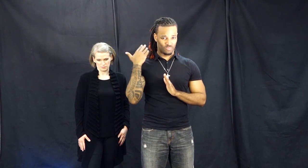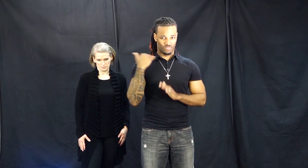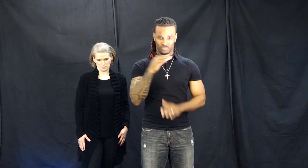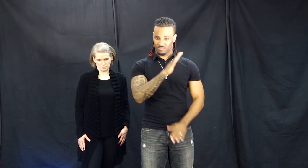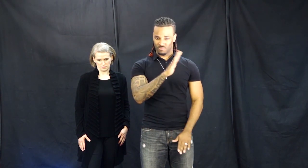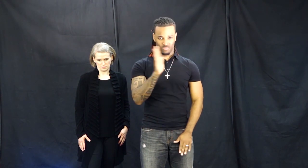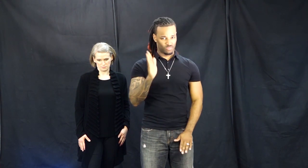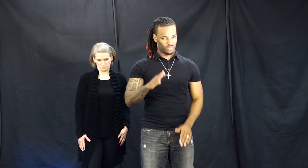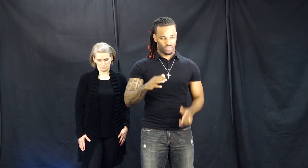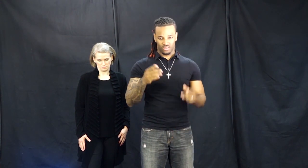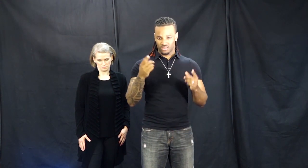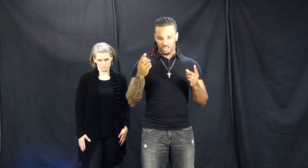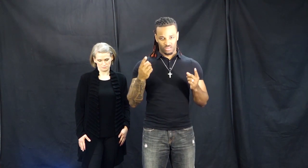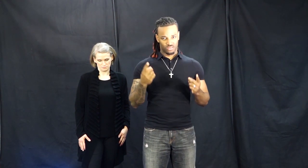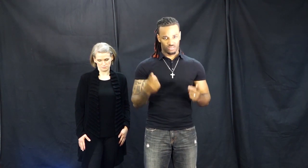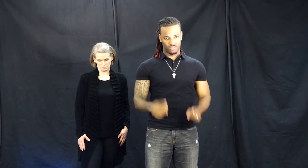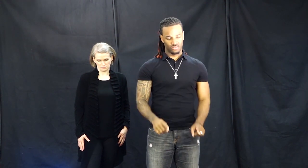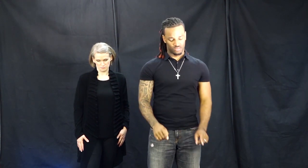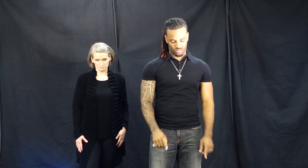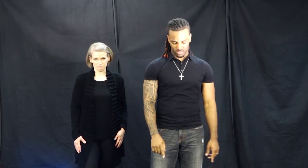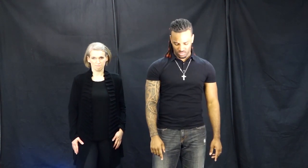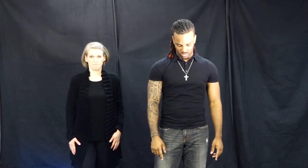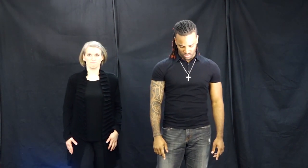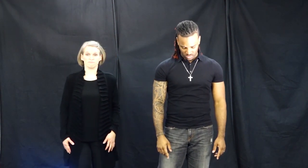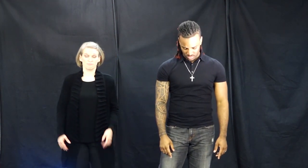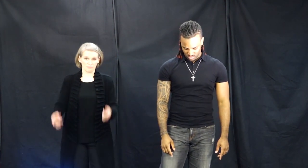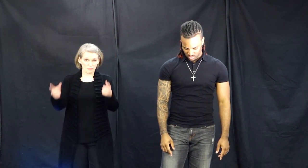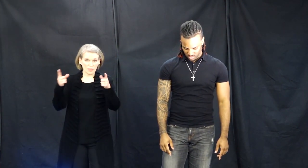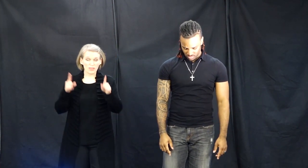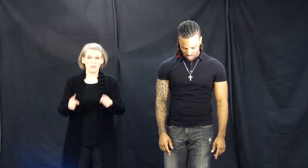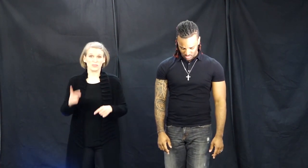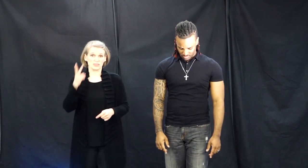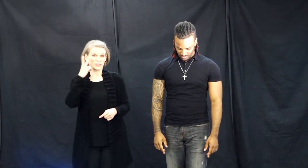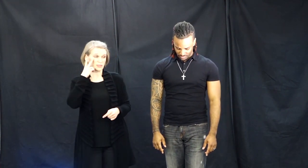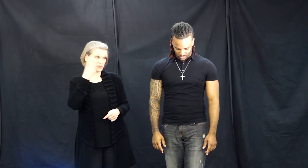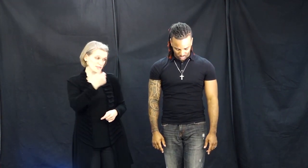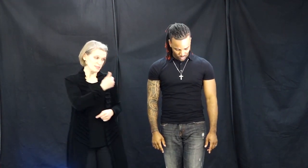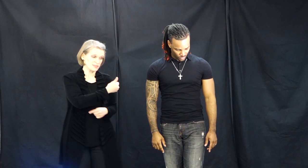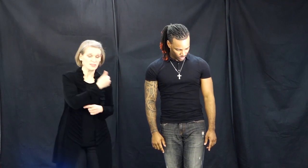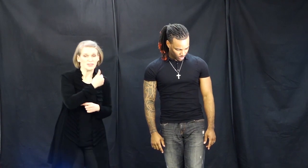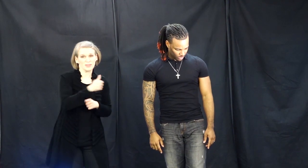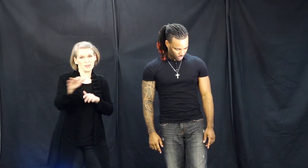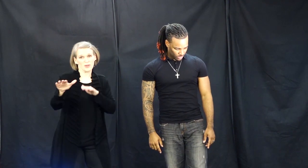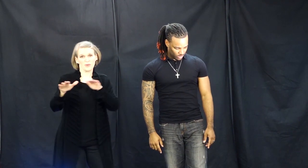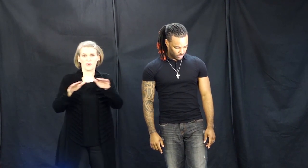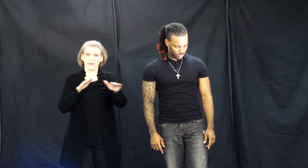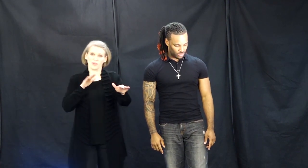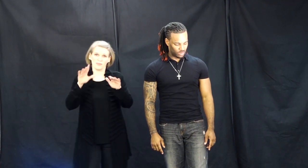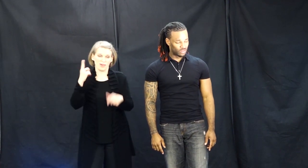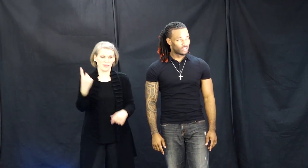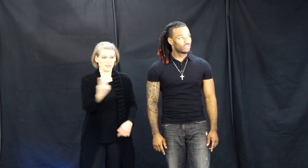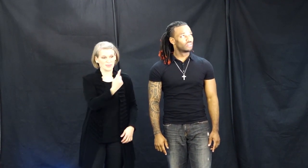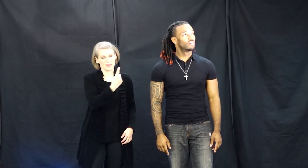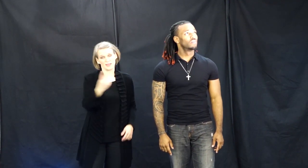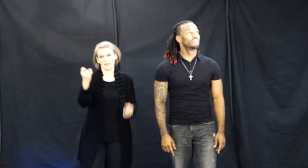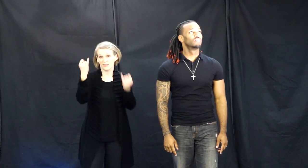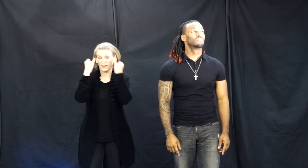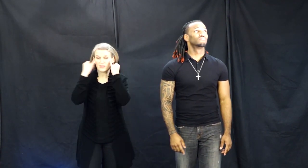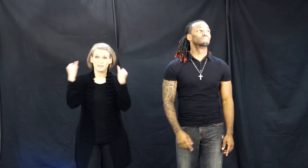That never used to happen before. If you see him in the street, walking by himself,